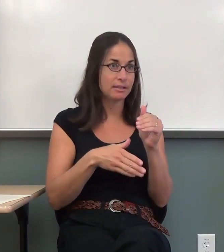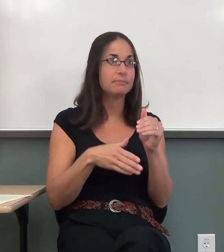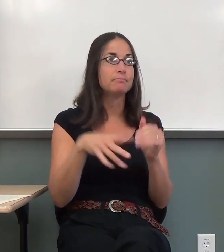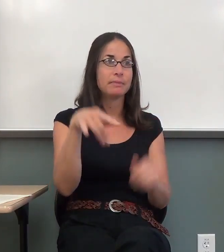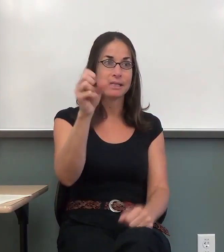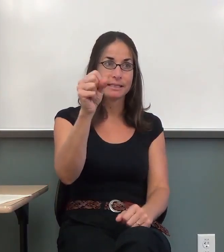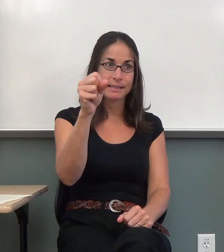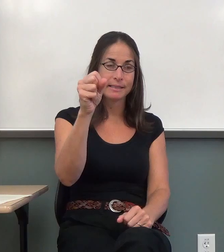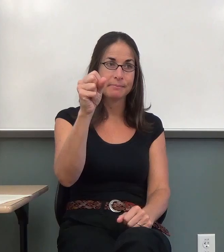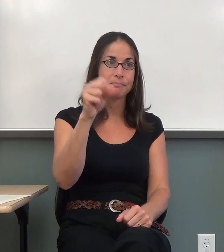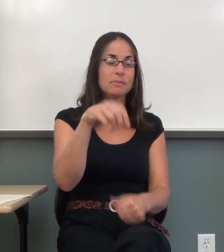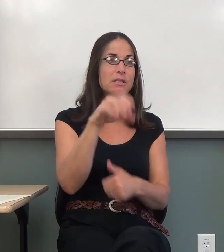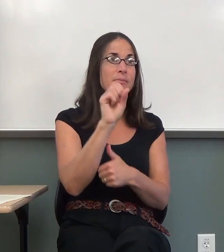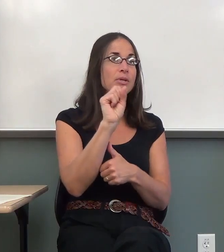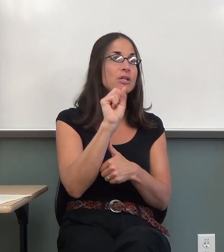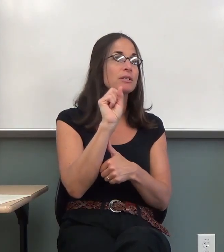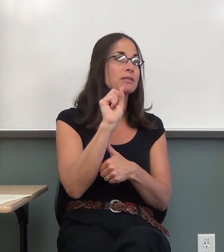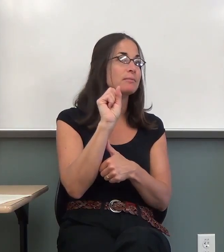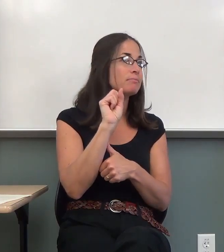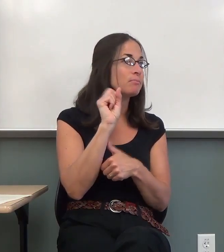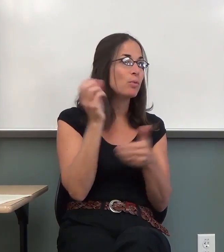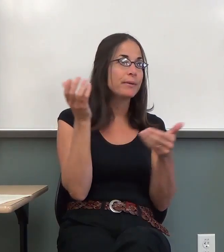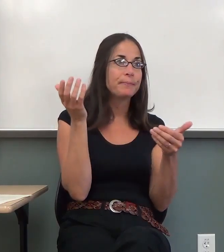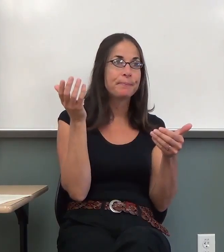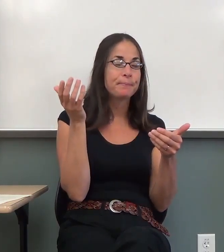Has a subject? What is the subject?